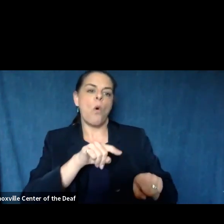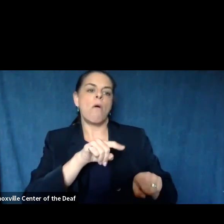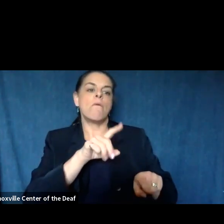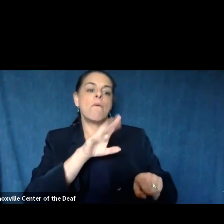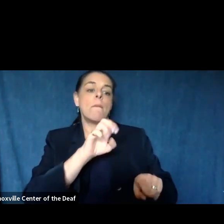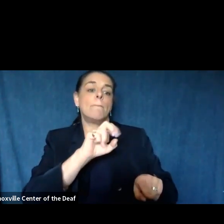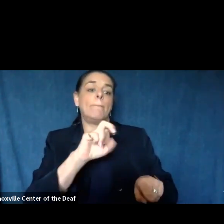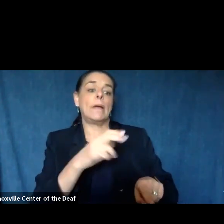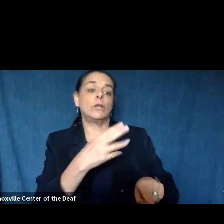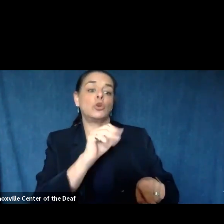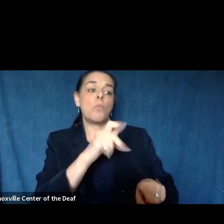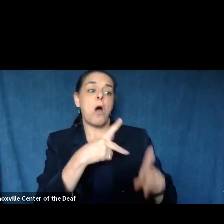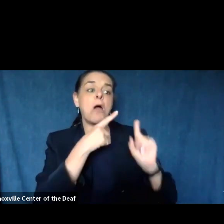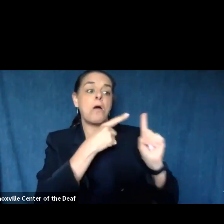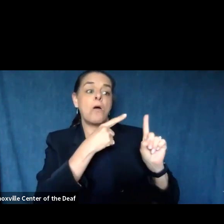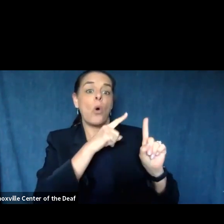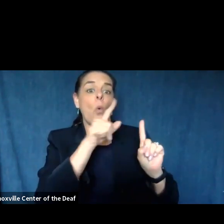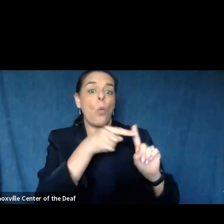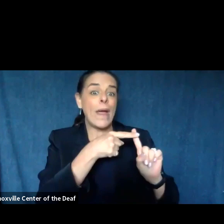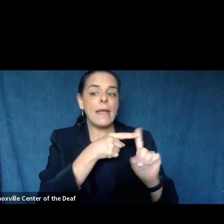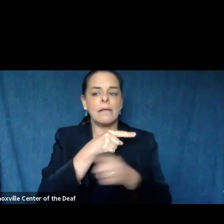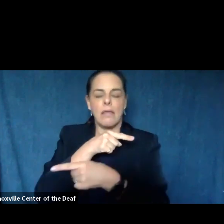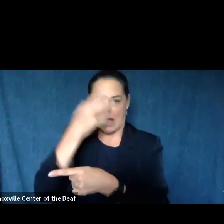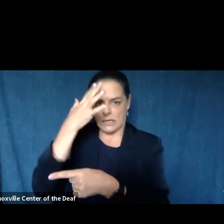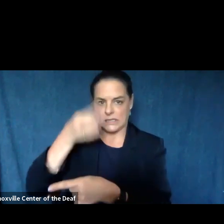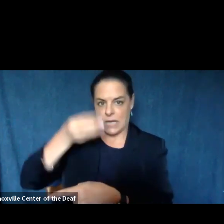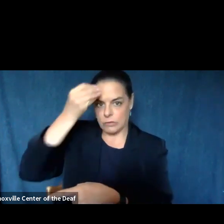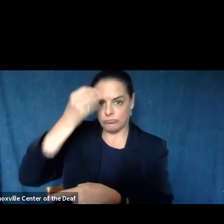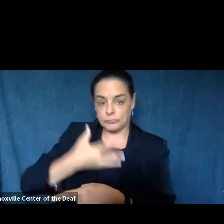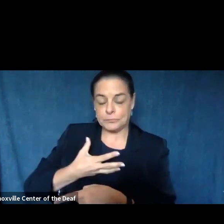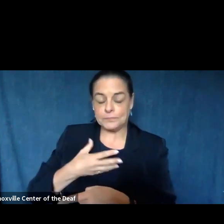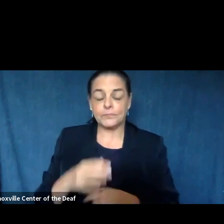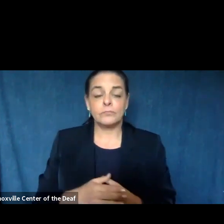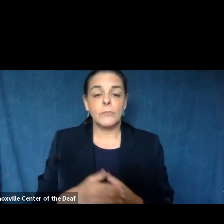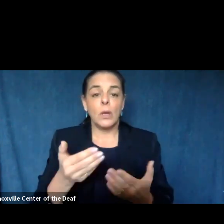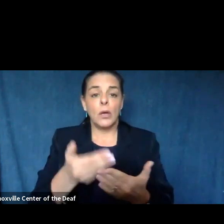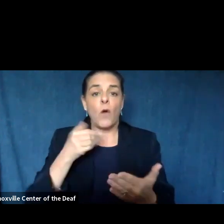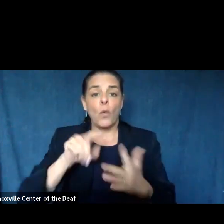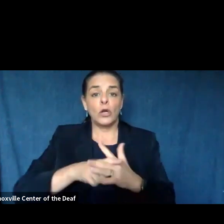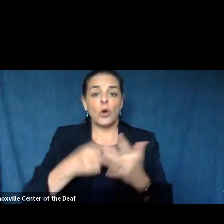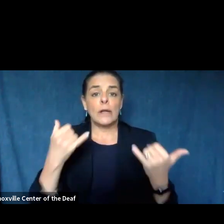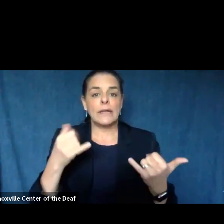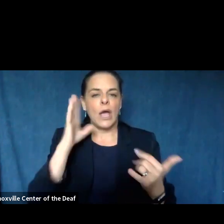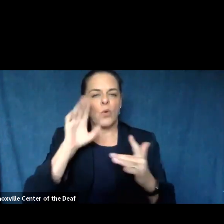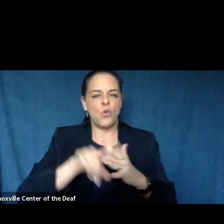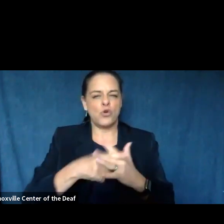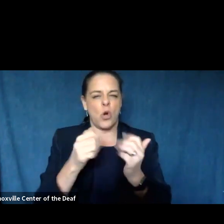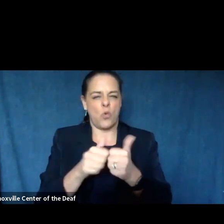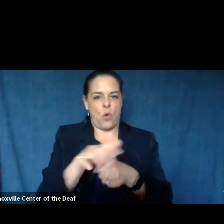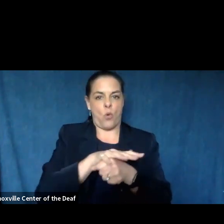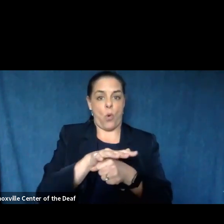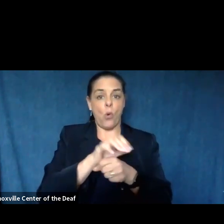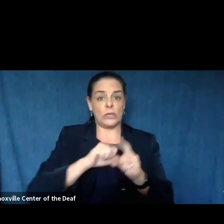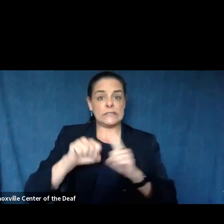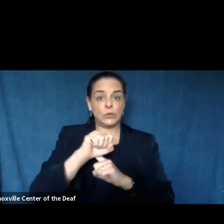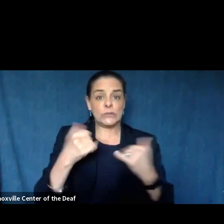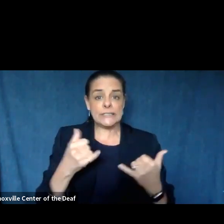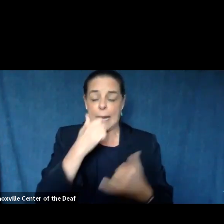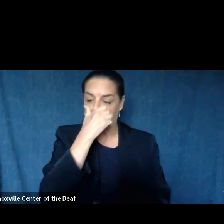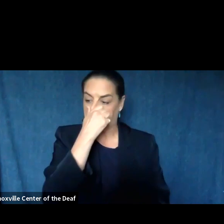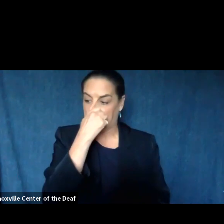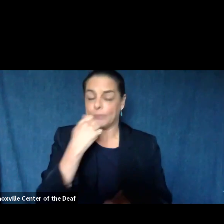designate. Before we get into today's benchmarks, we will begin with our local situation. We